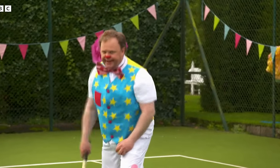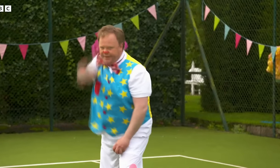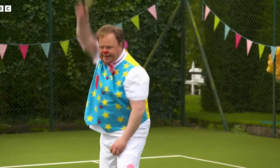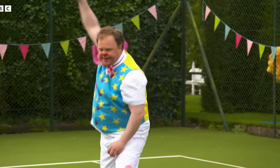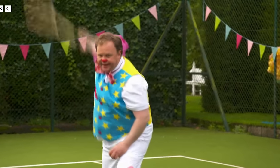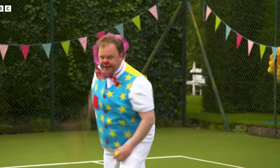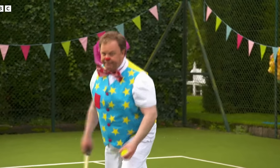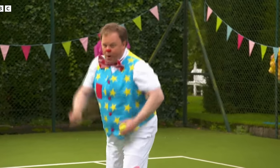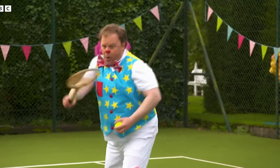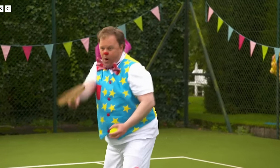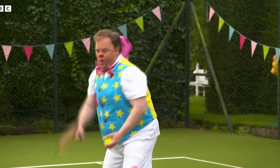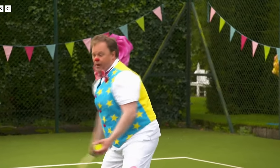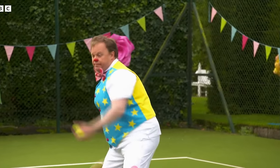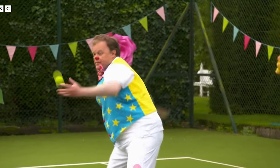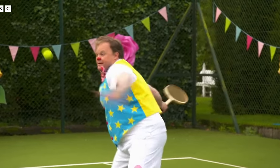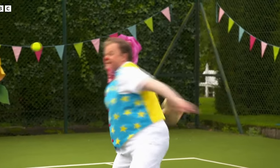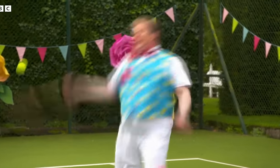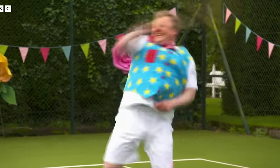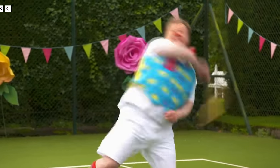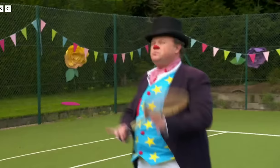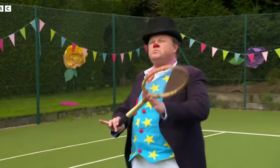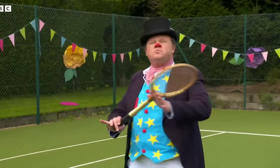next point wins the trophy.